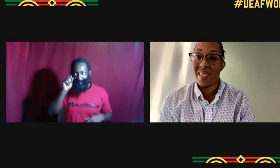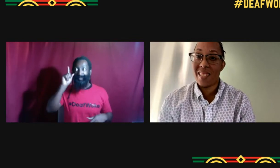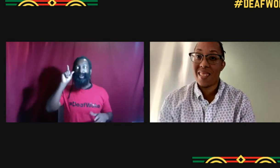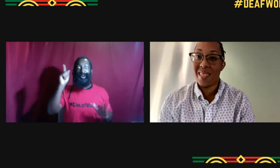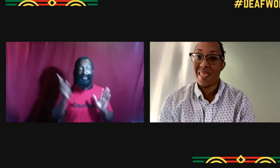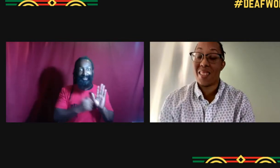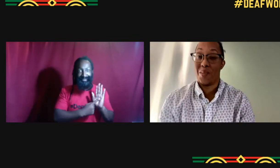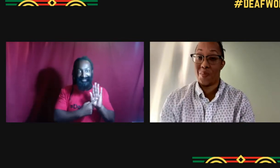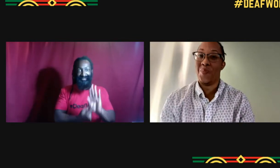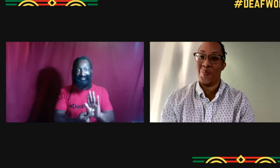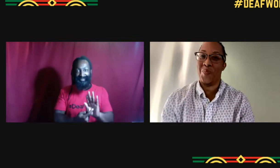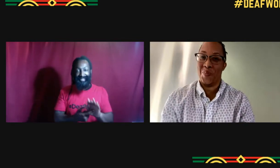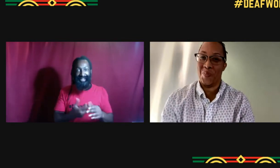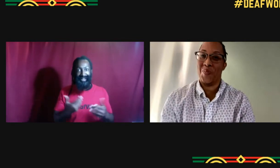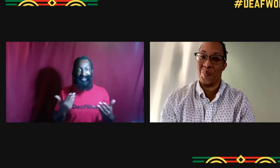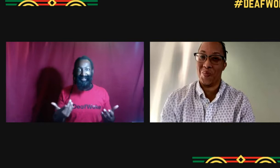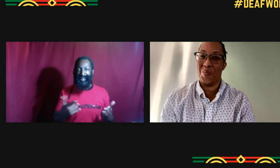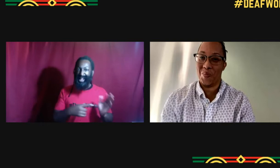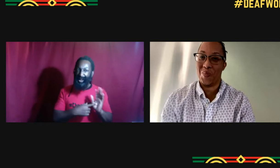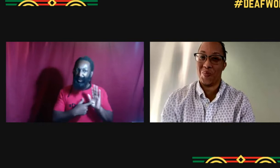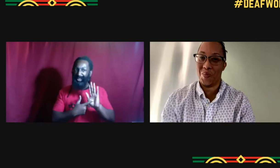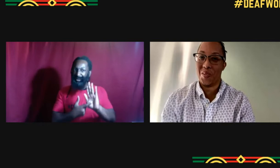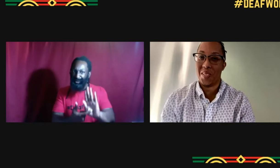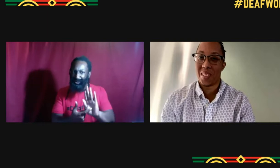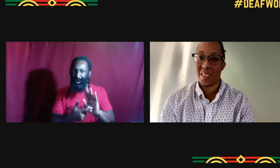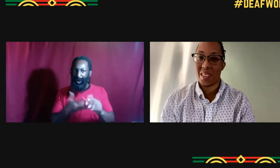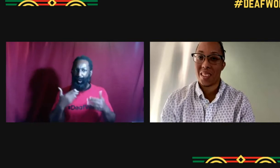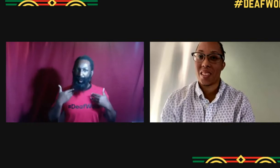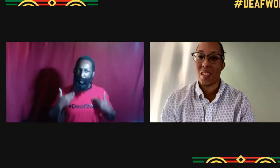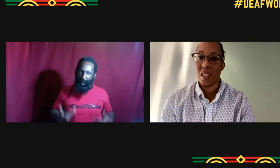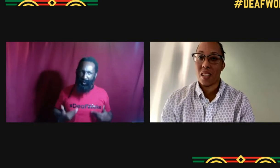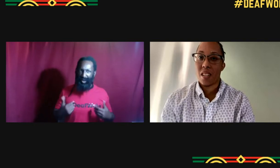That's why I love this show. Deaf Woke. Mm-hmm.